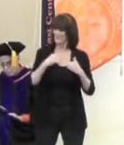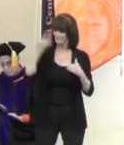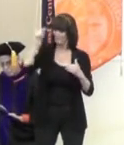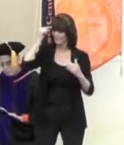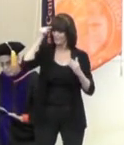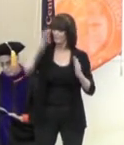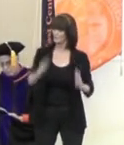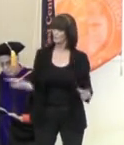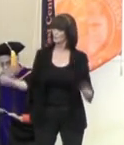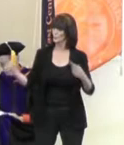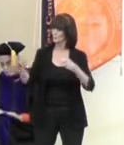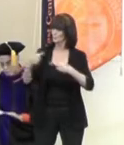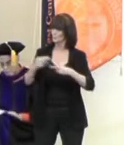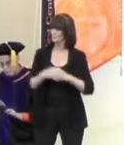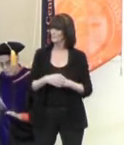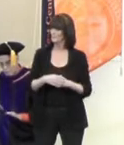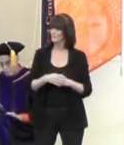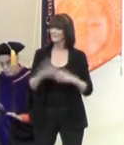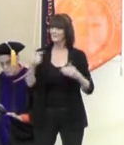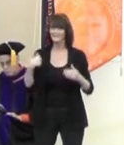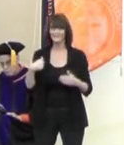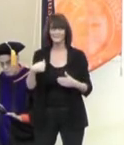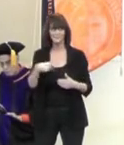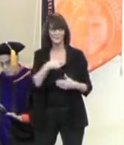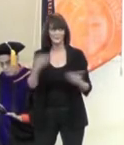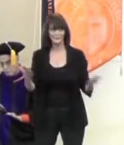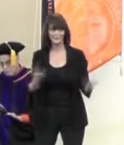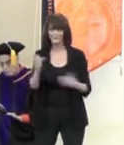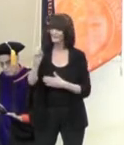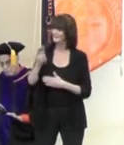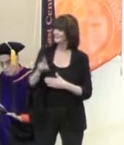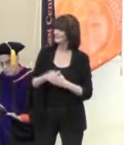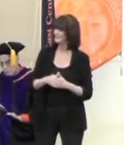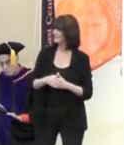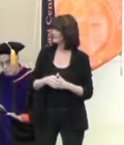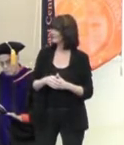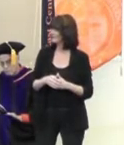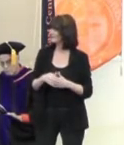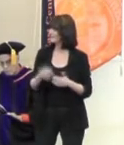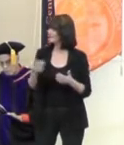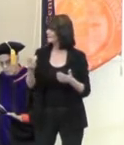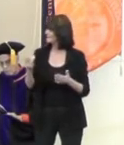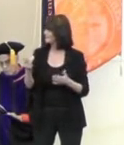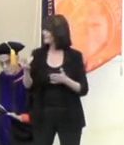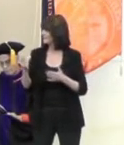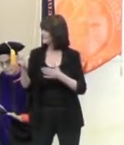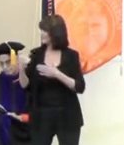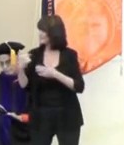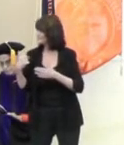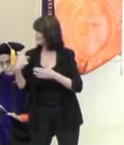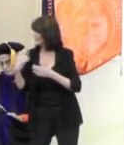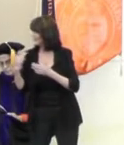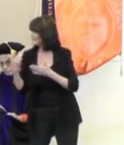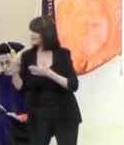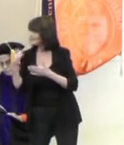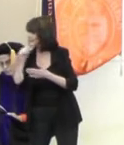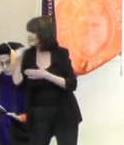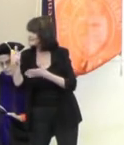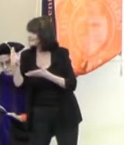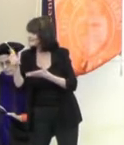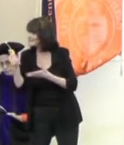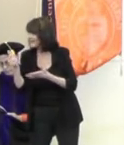room. And here we are at East Central, and when I keep doing that, I graduate from East Central, I don't have a chance. I didn't get